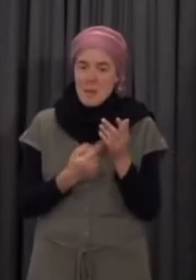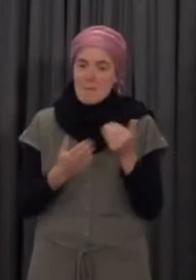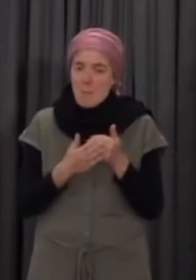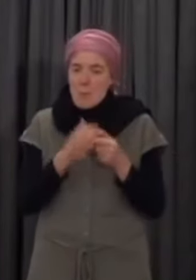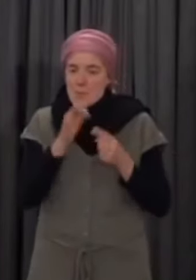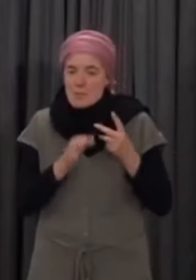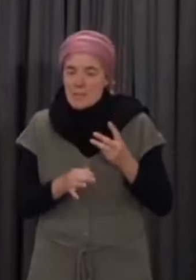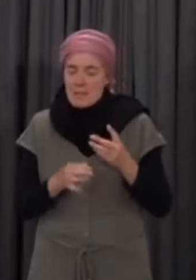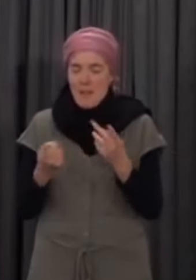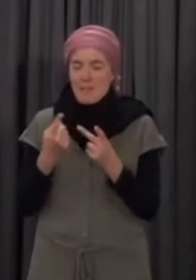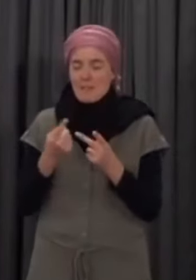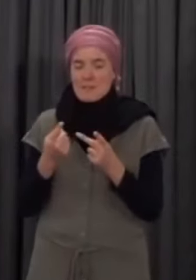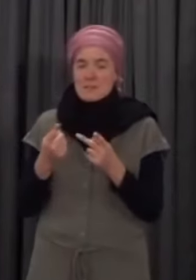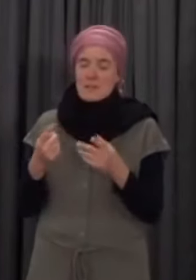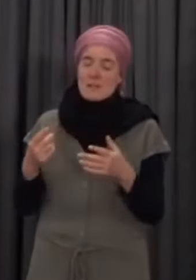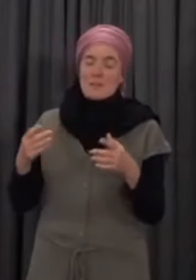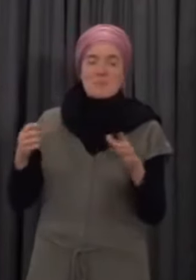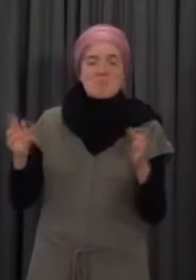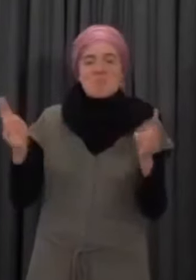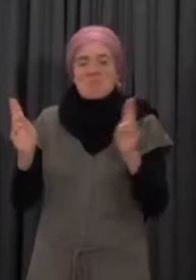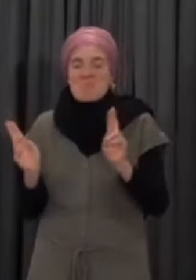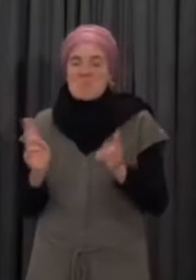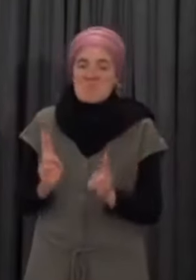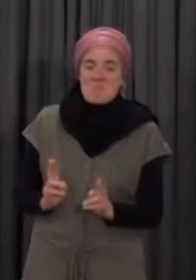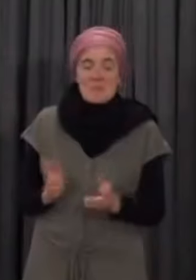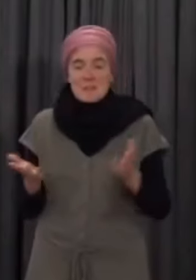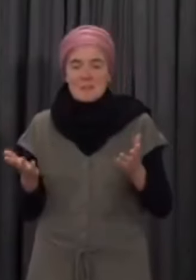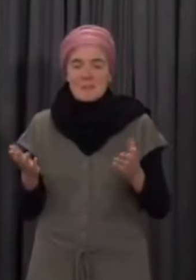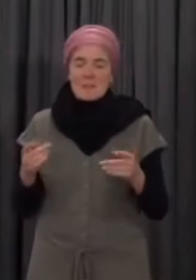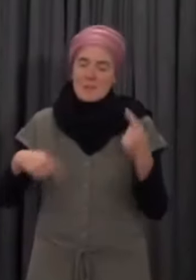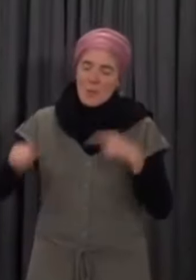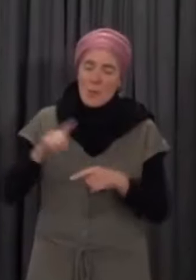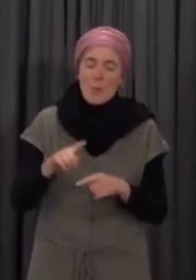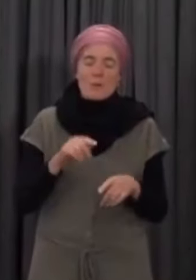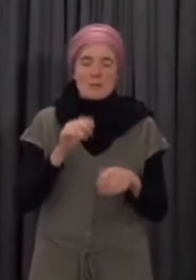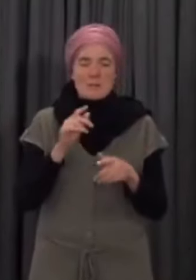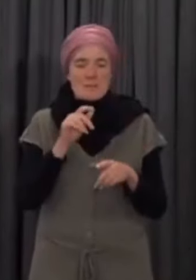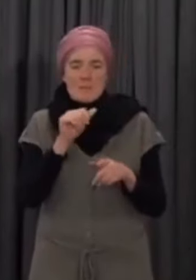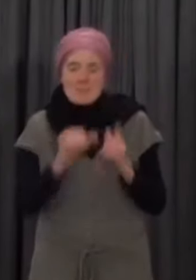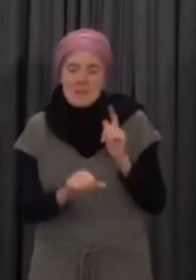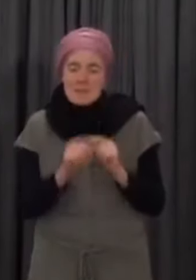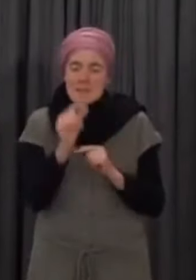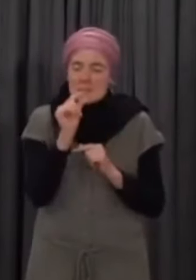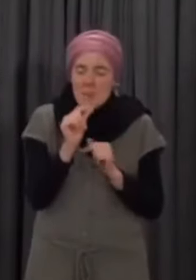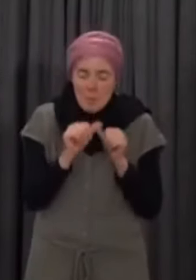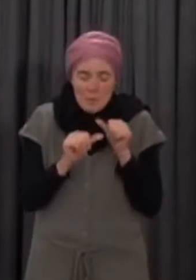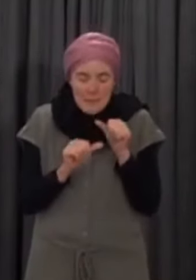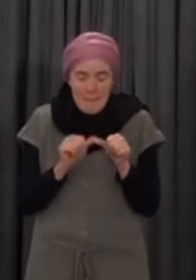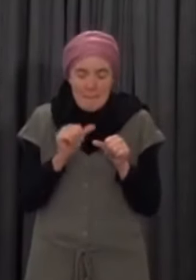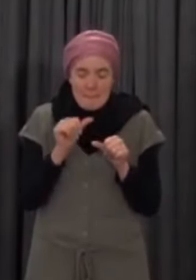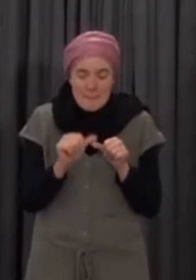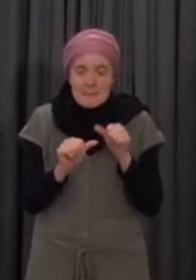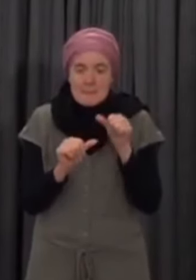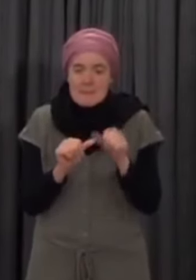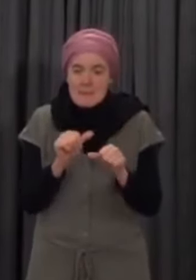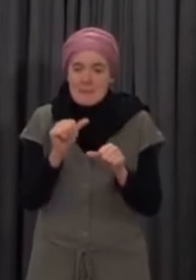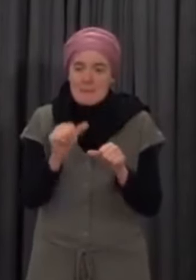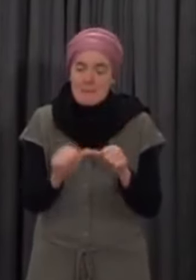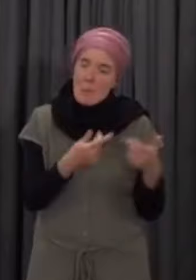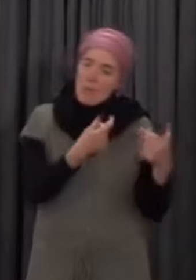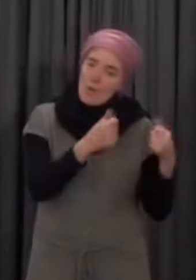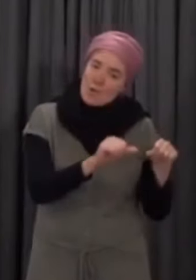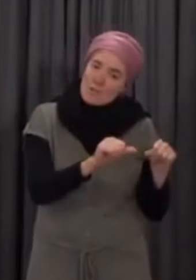finding those modest steps that begin the process of lifting lockdown. And I'm very pleased about that because I